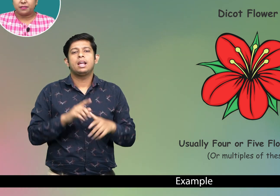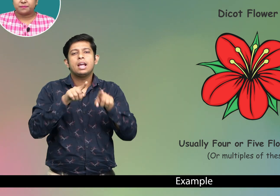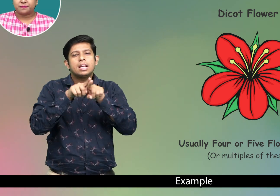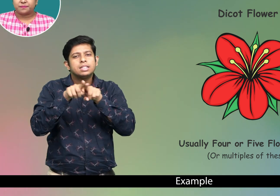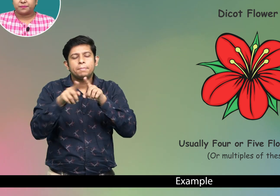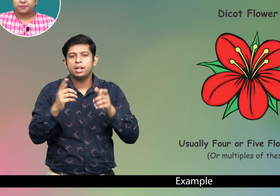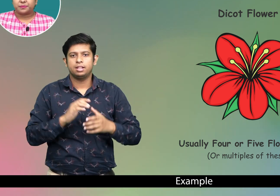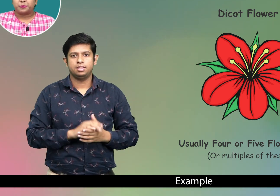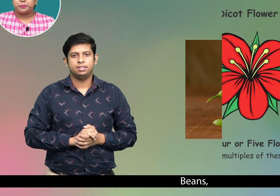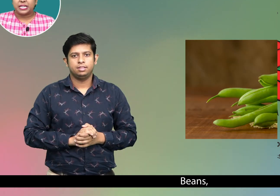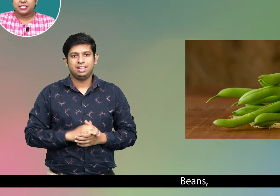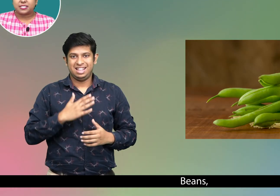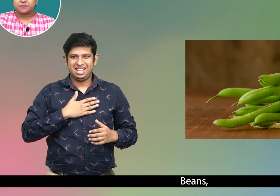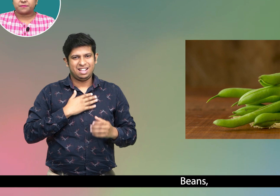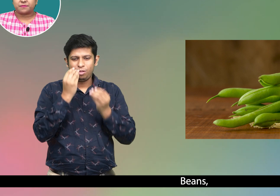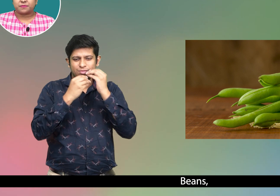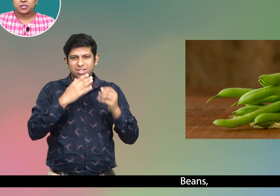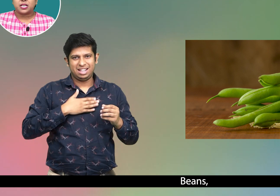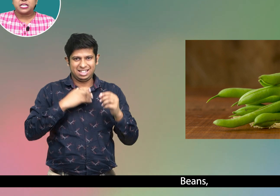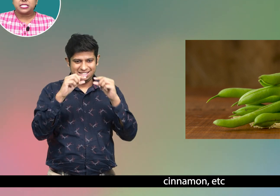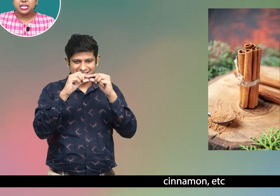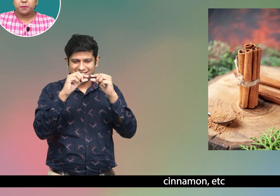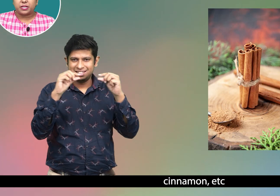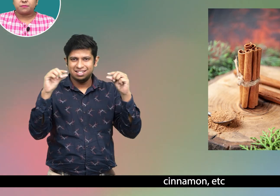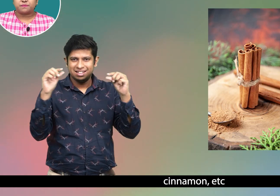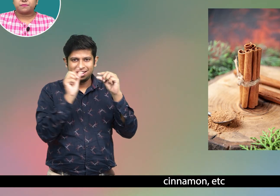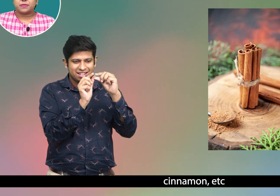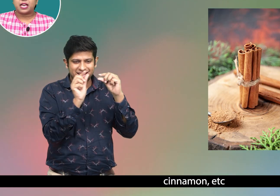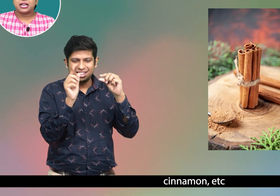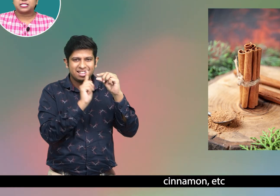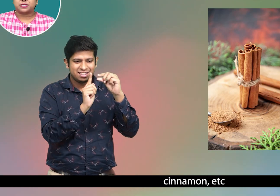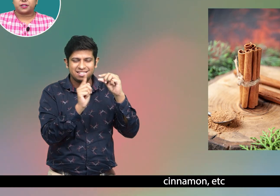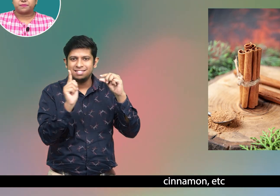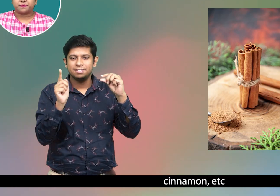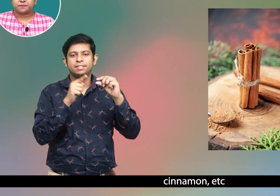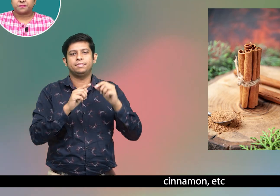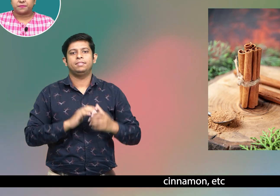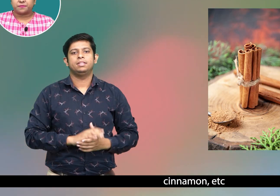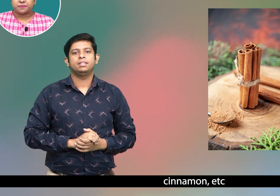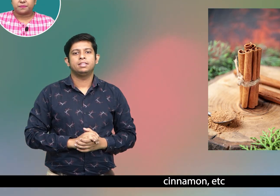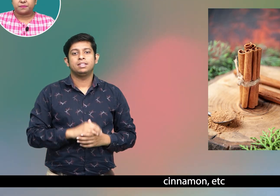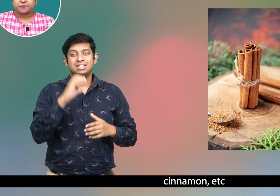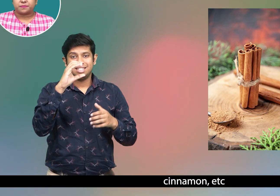Example, beans, cinnamon, etc.